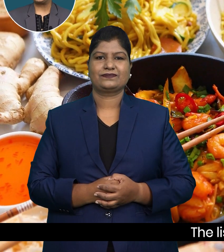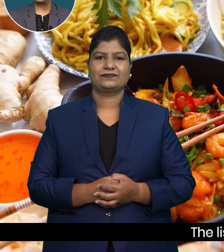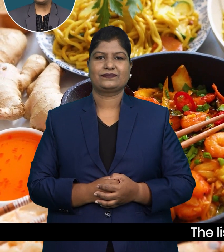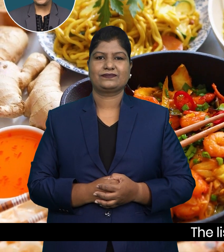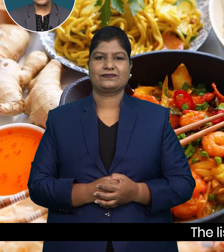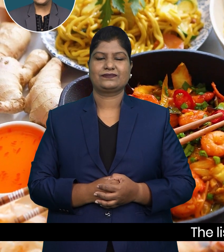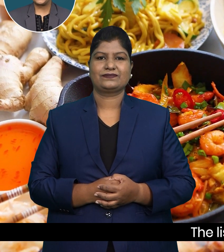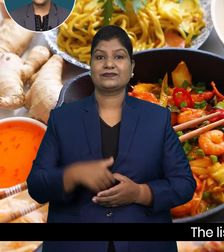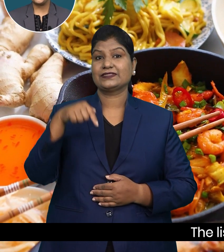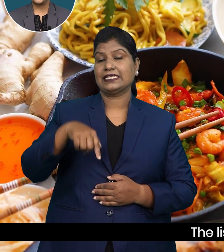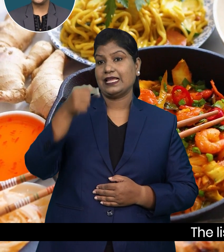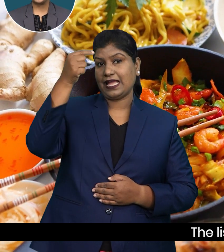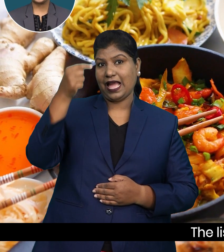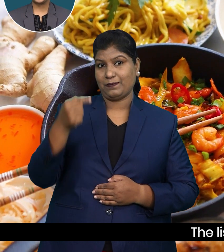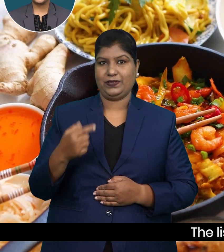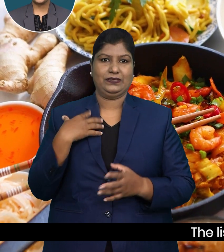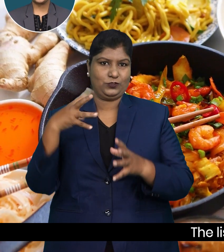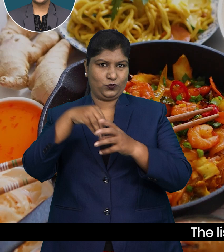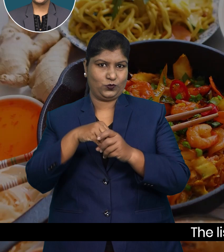The list may include